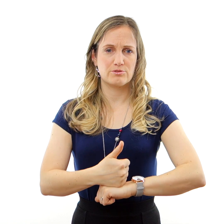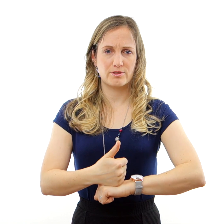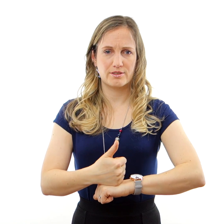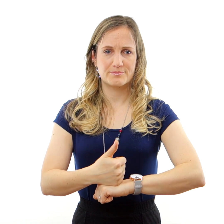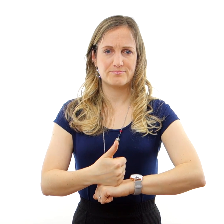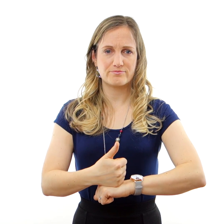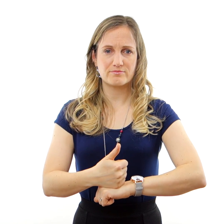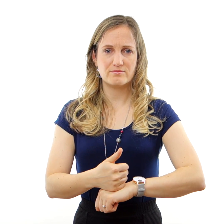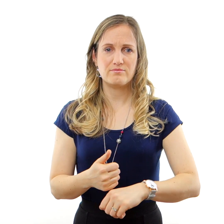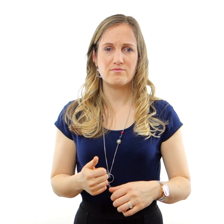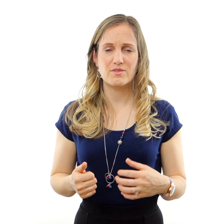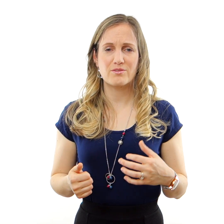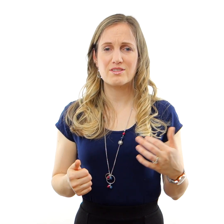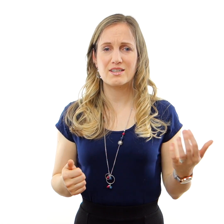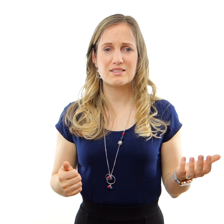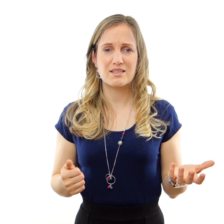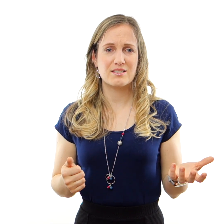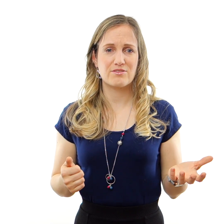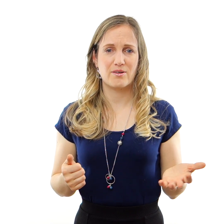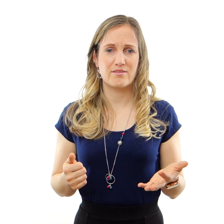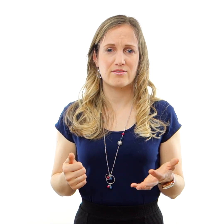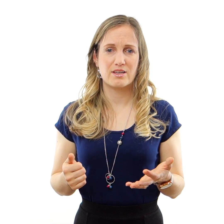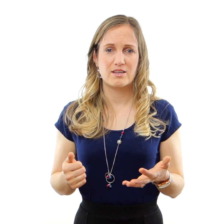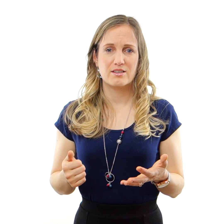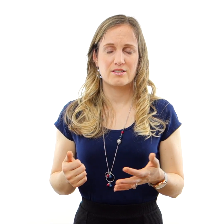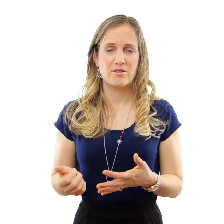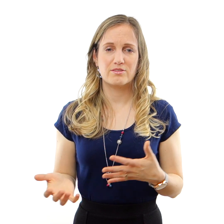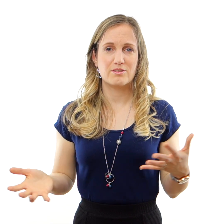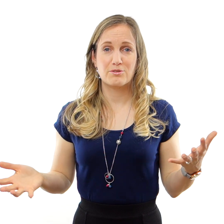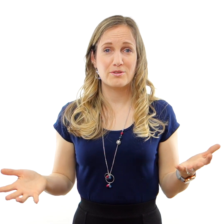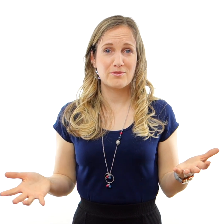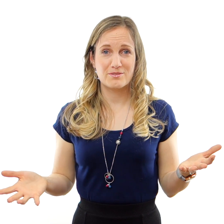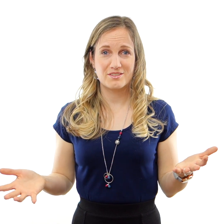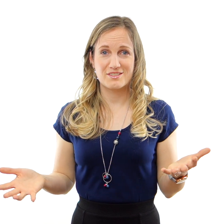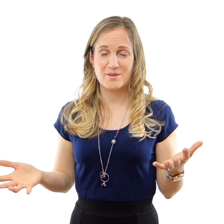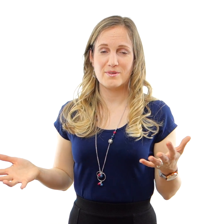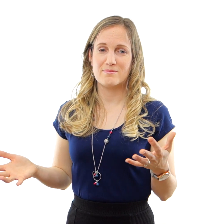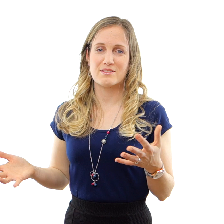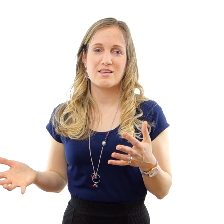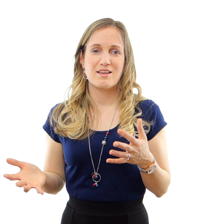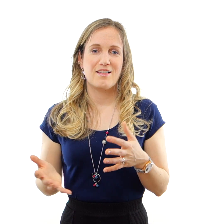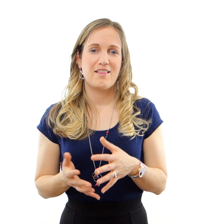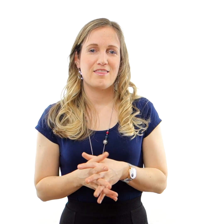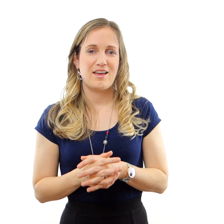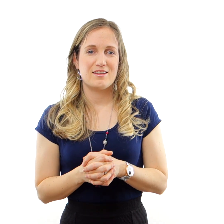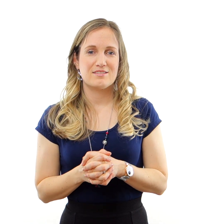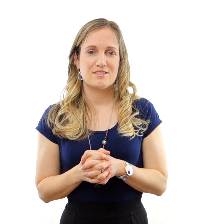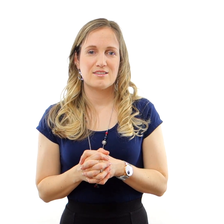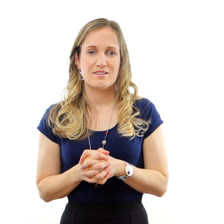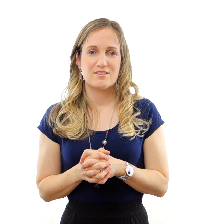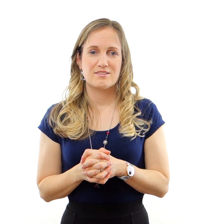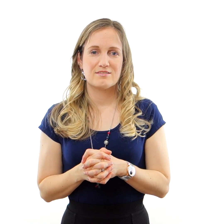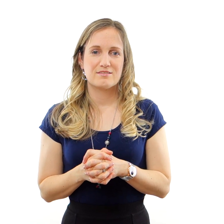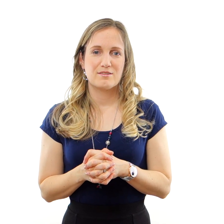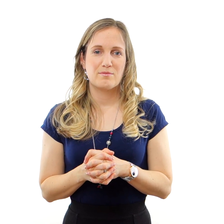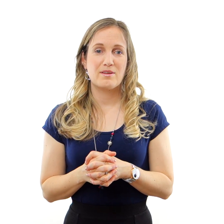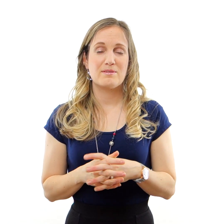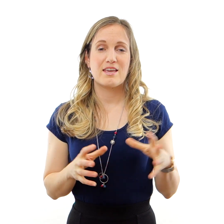restored. Or the next sign, if you have, little 3-year-old little sunbeams that maybe